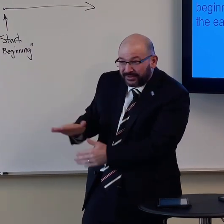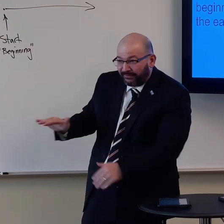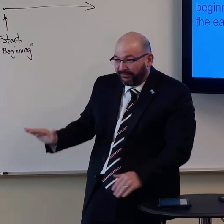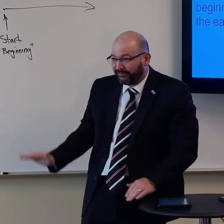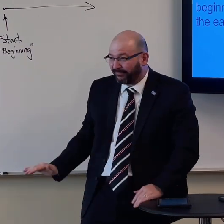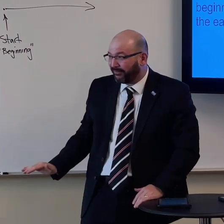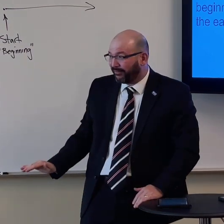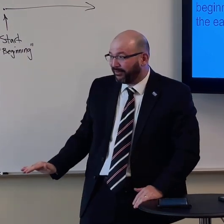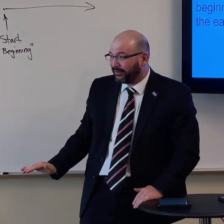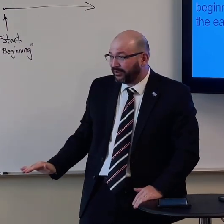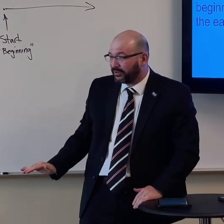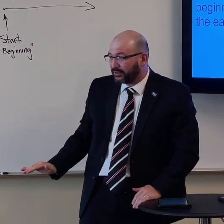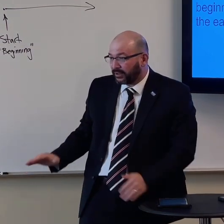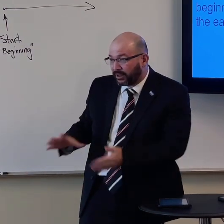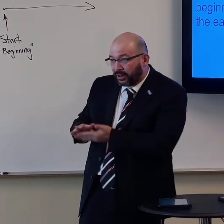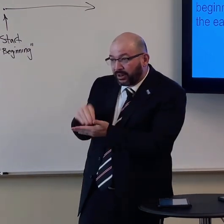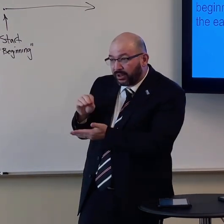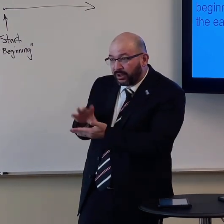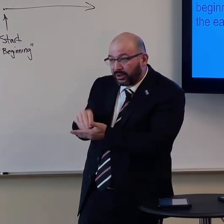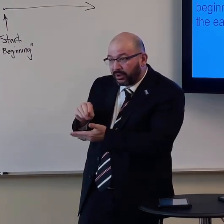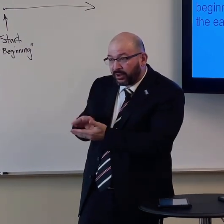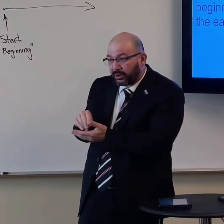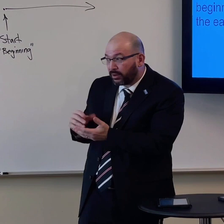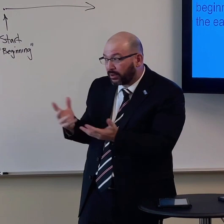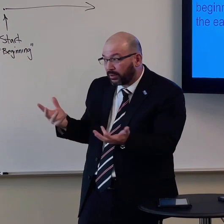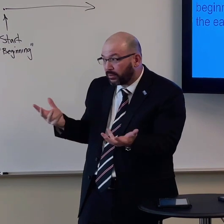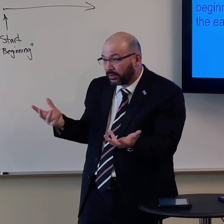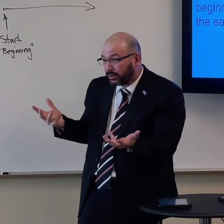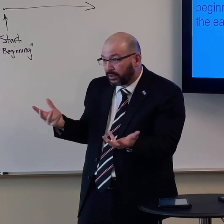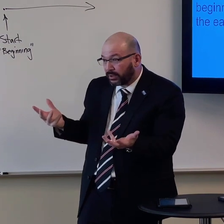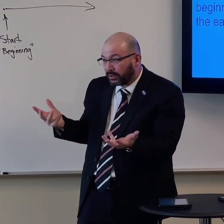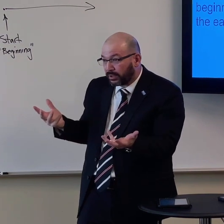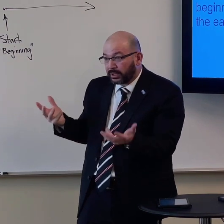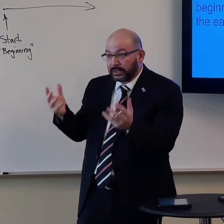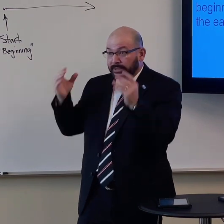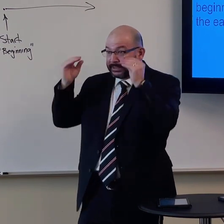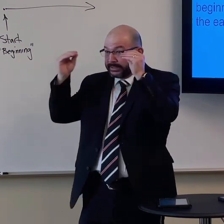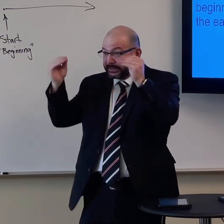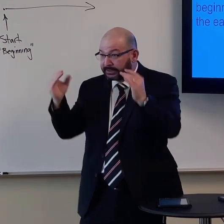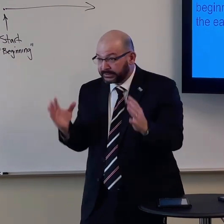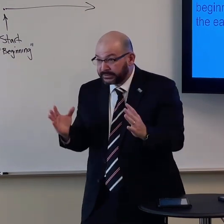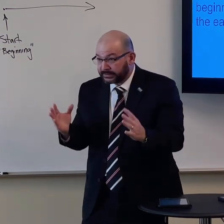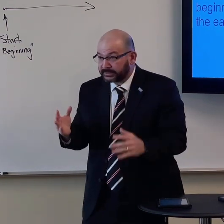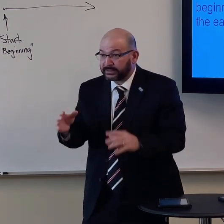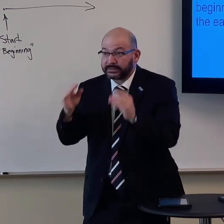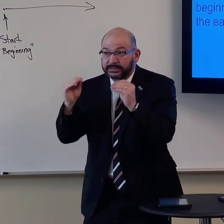school, yeah, when you were a child, for a lot of us, that's been a while. Your teacher